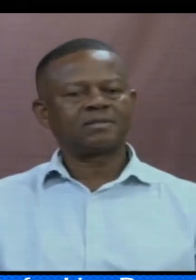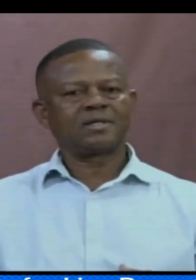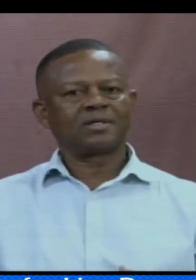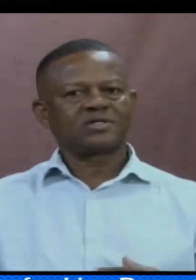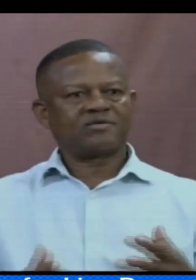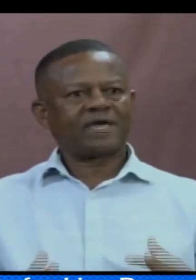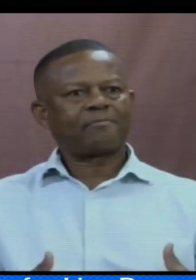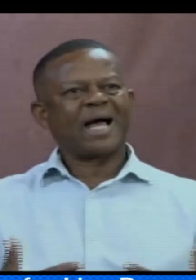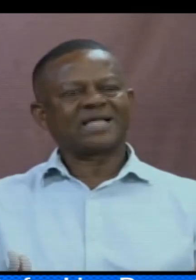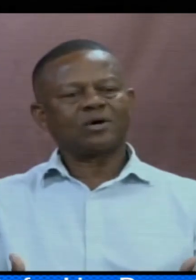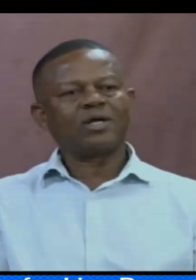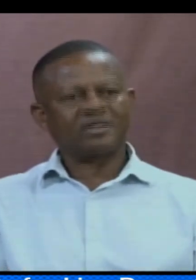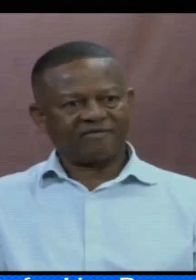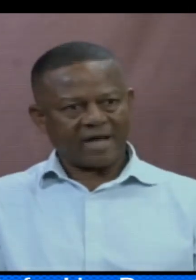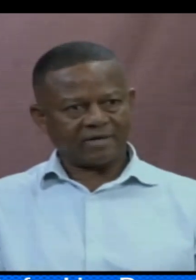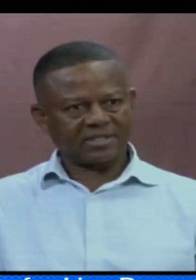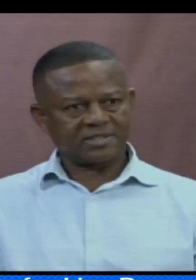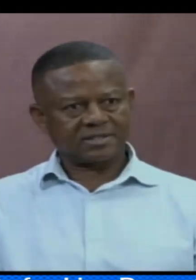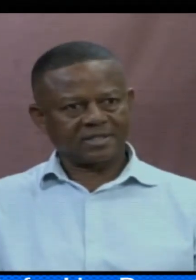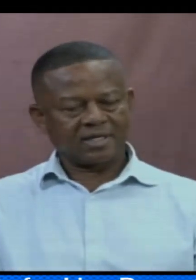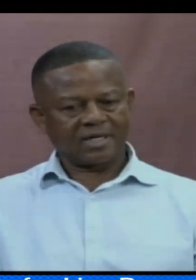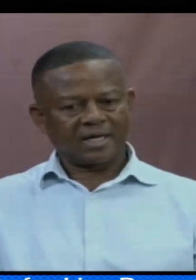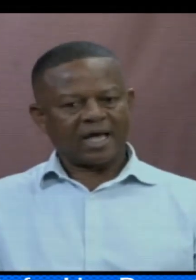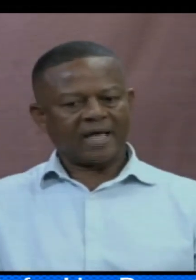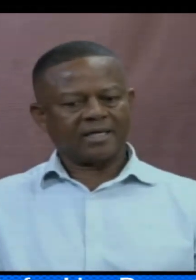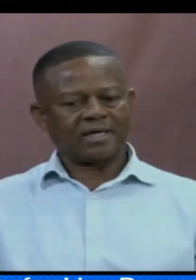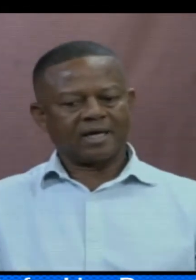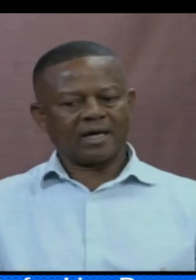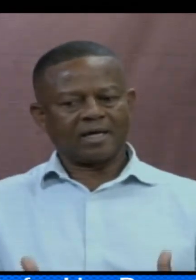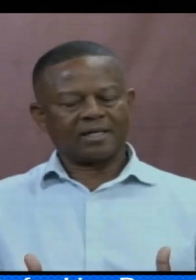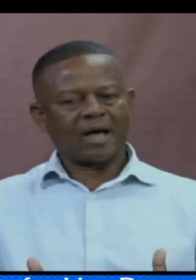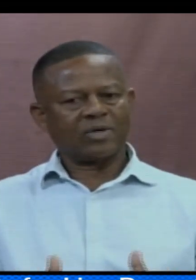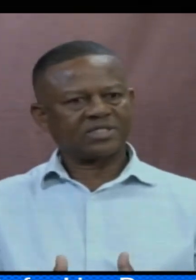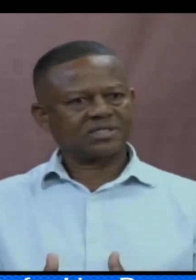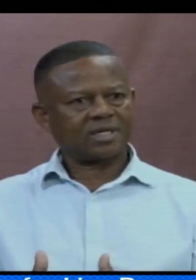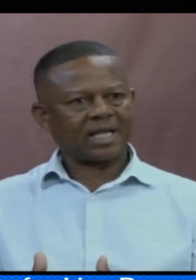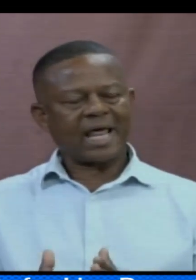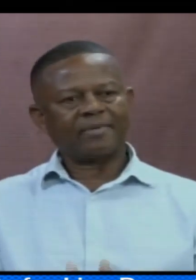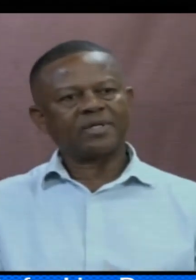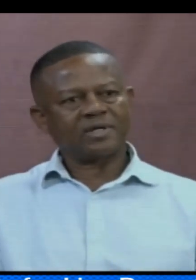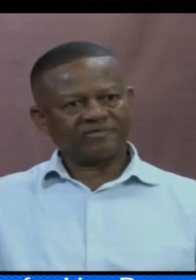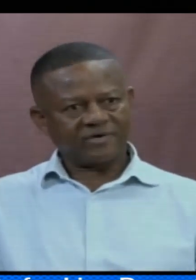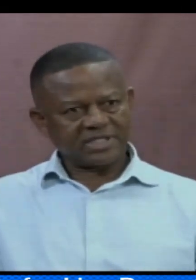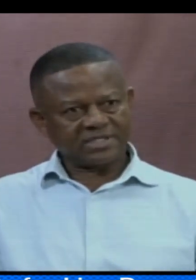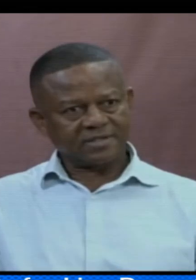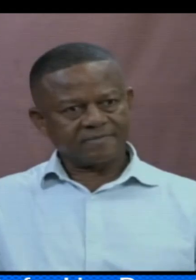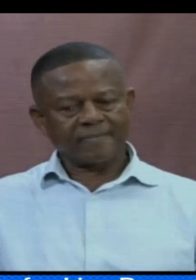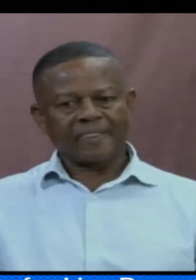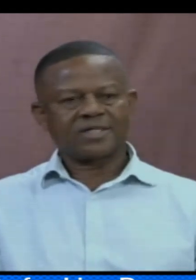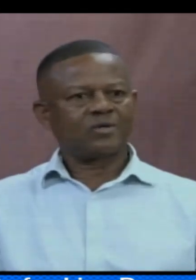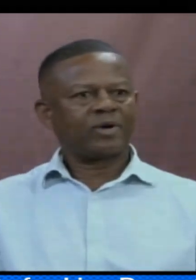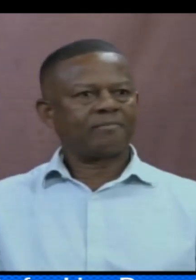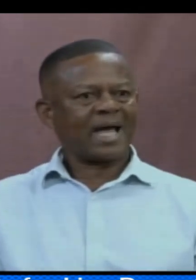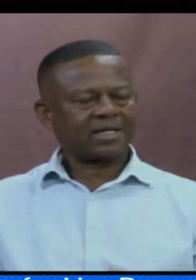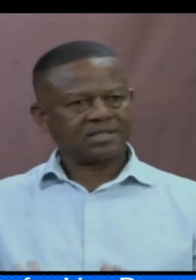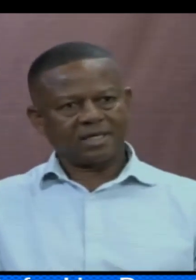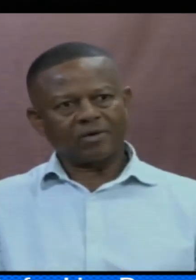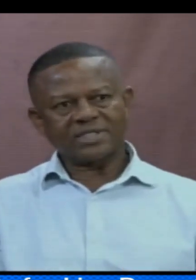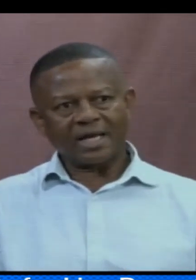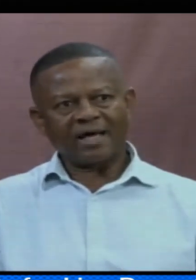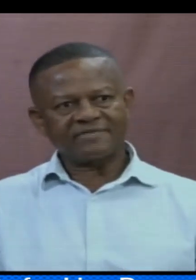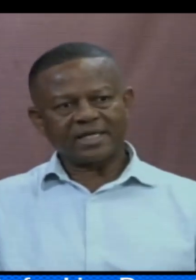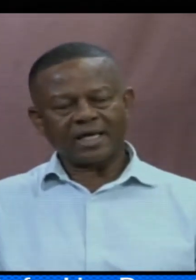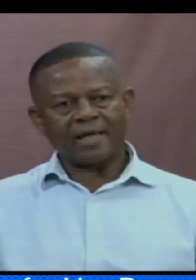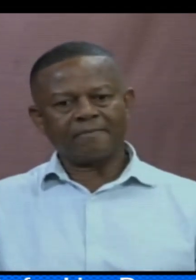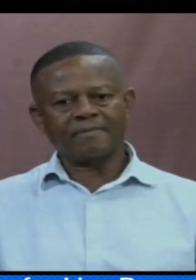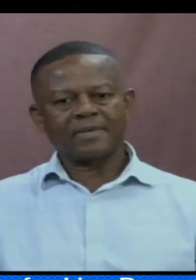able to sort of like pass on the virus. And that happened on the 1st. She went back to the